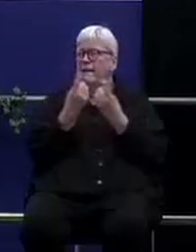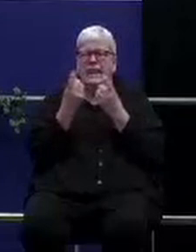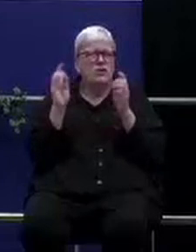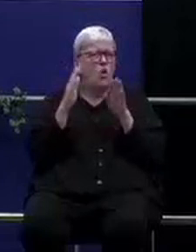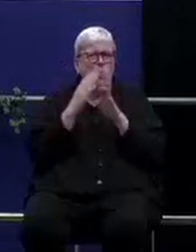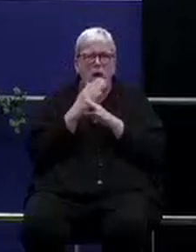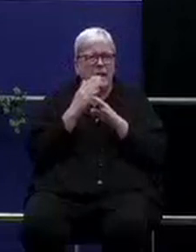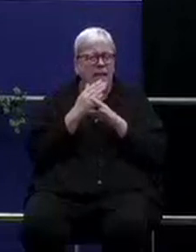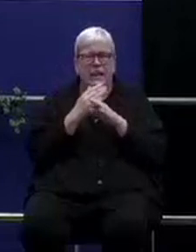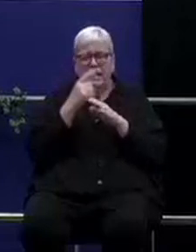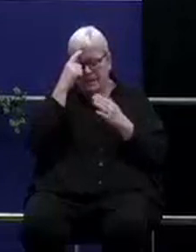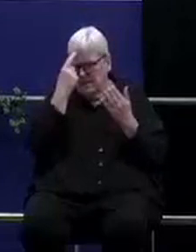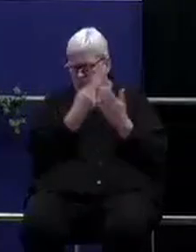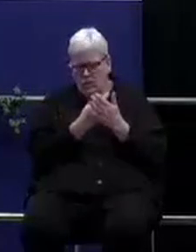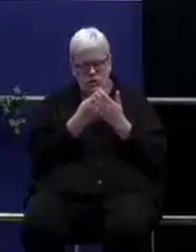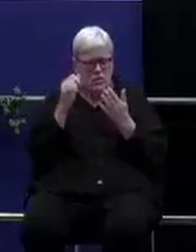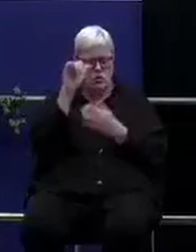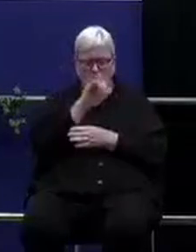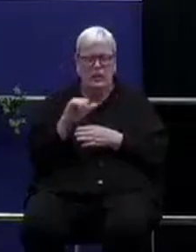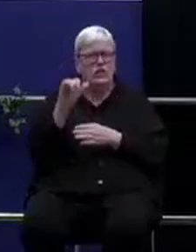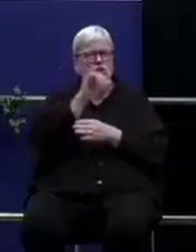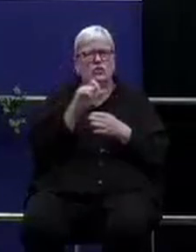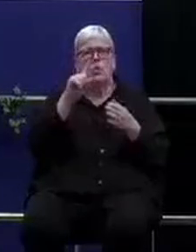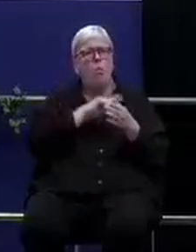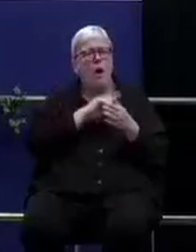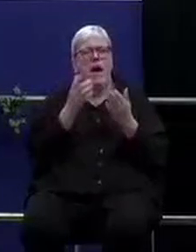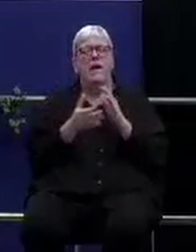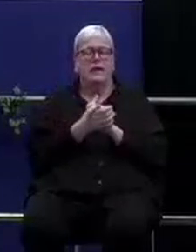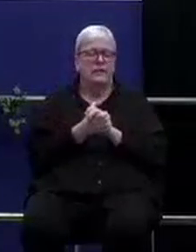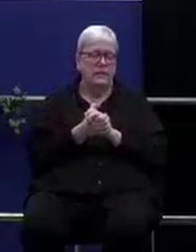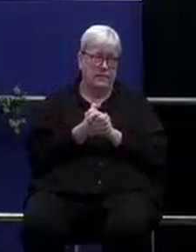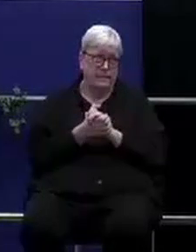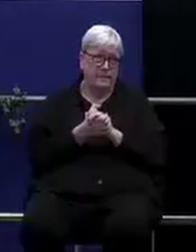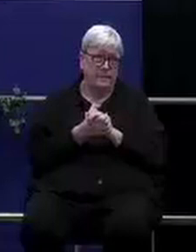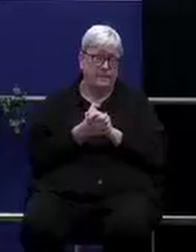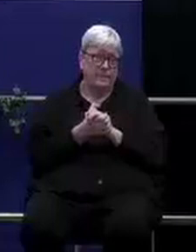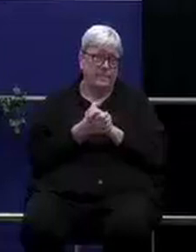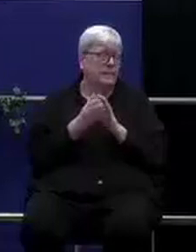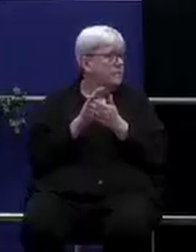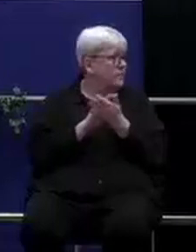those decisions that you made, and why were they necessary? With regards to writing the book?